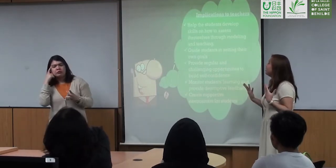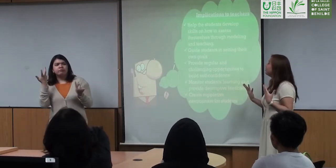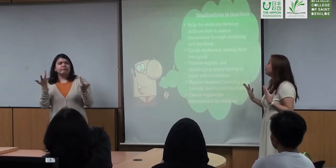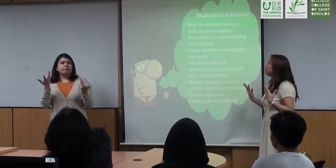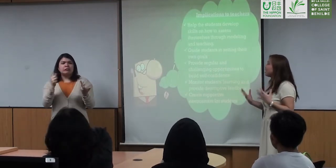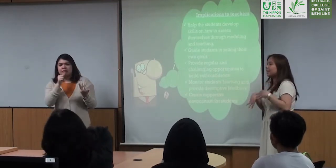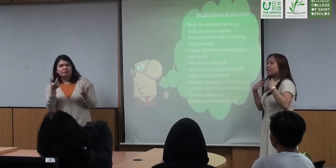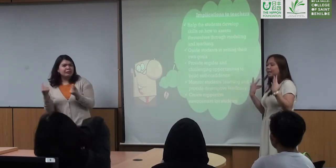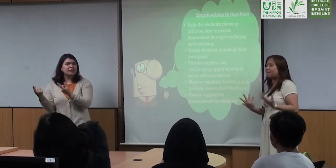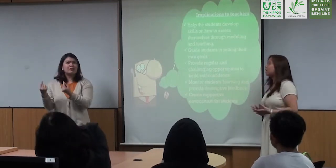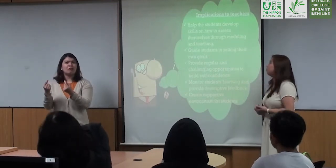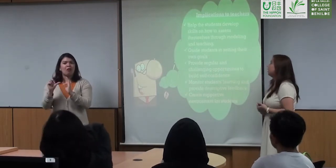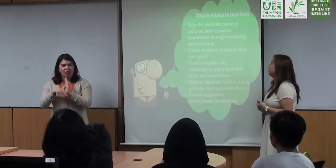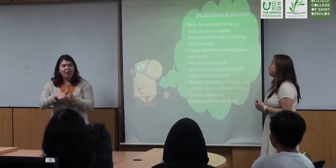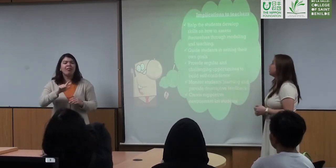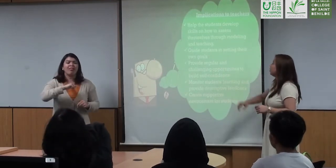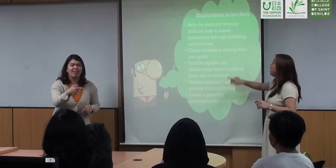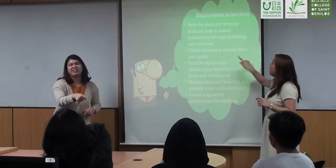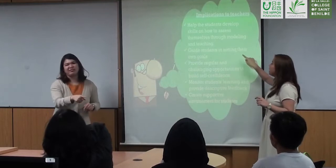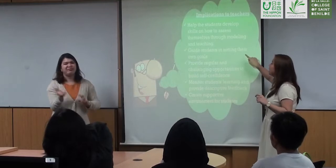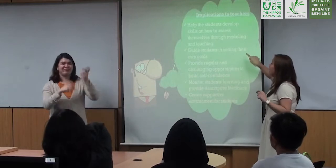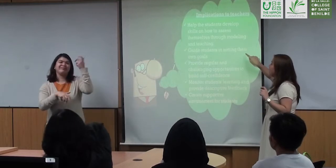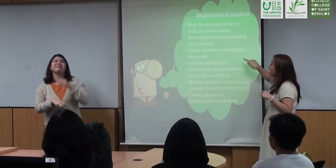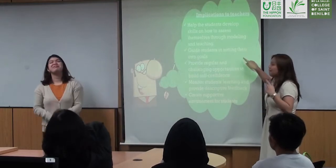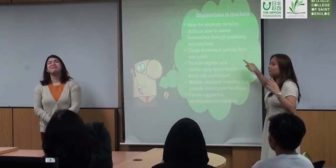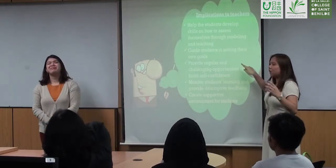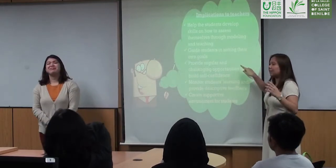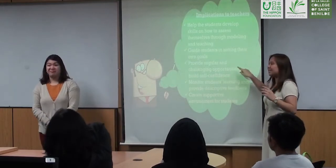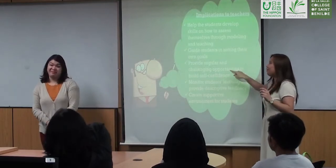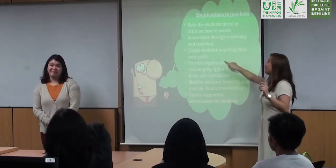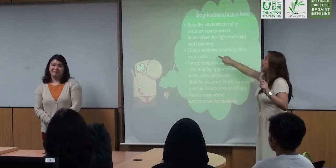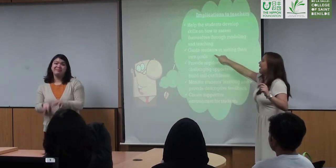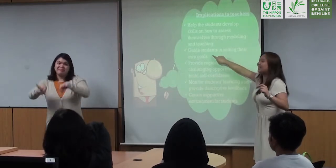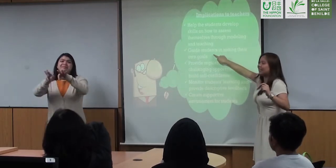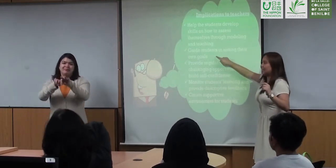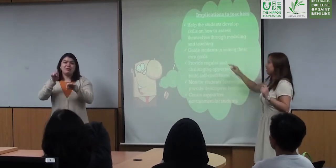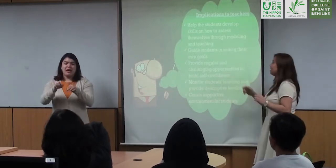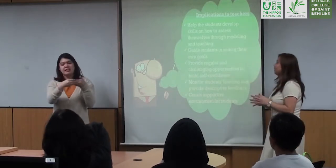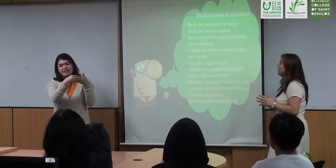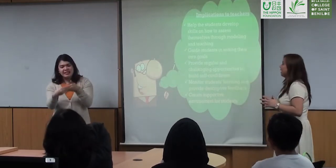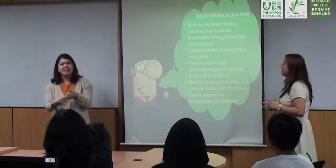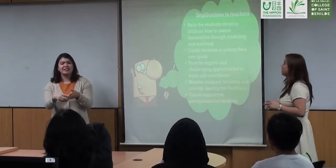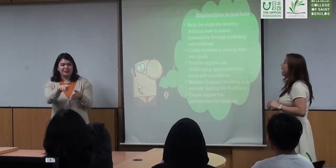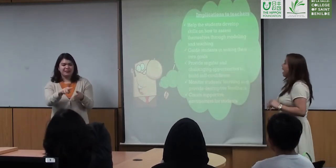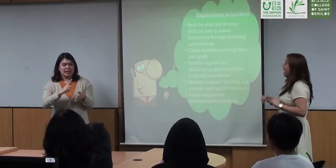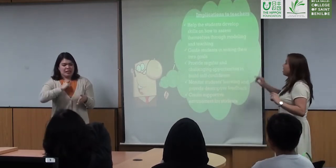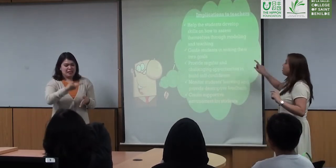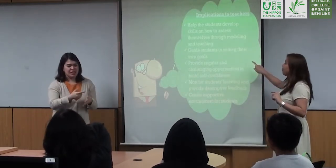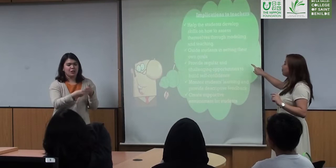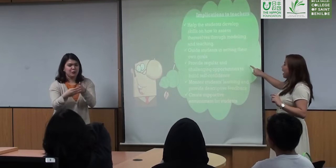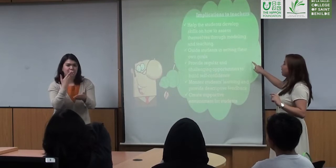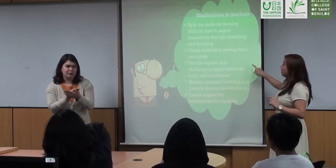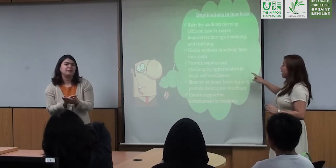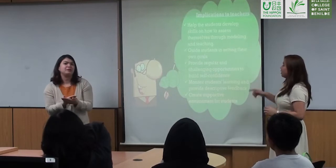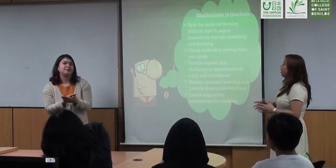yung kanyang thinking about what to learn. So there is the importance of guiding the students,